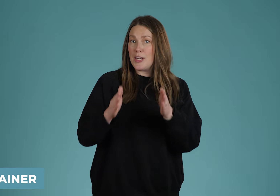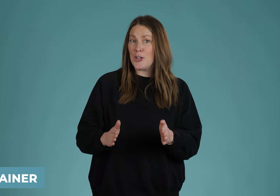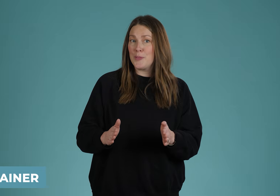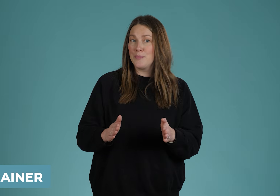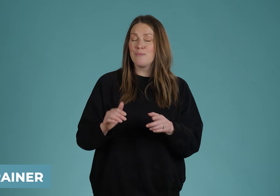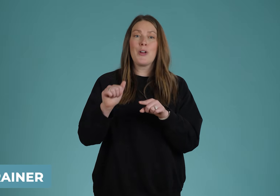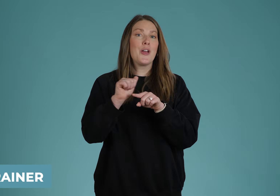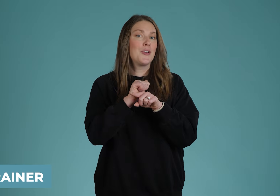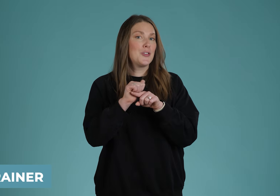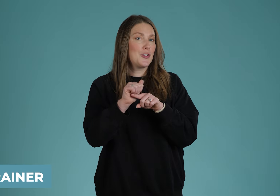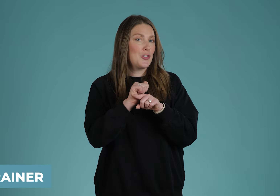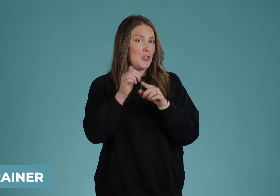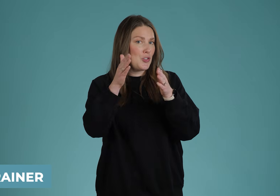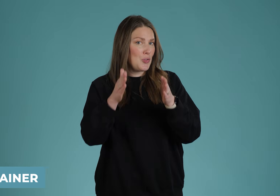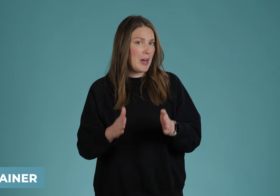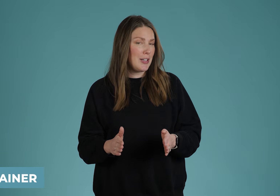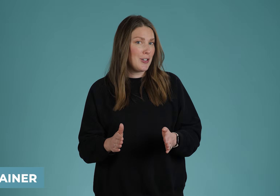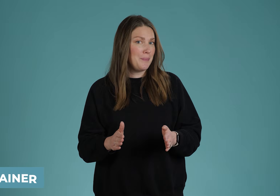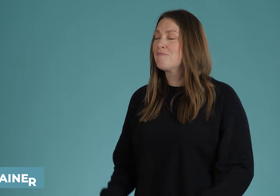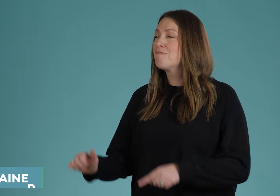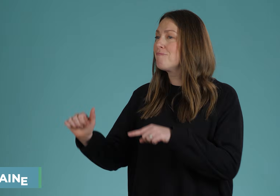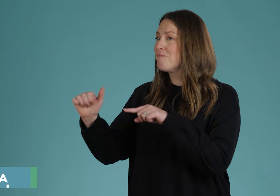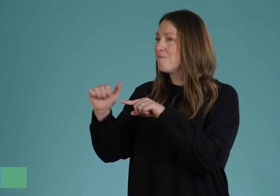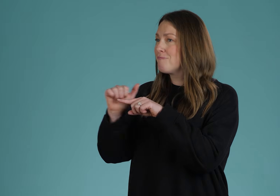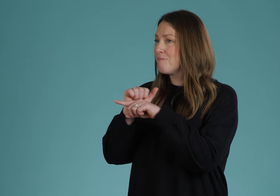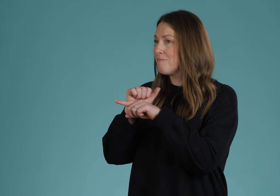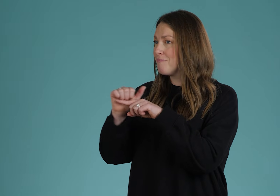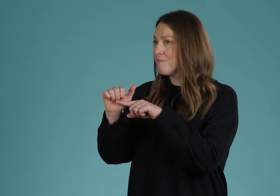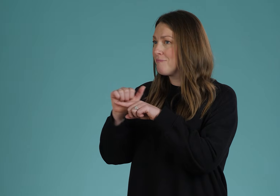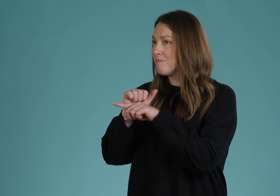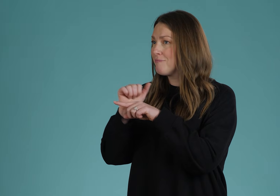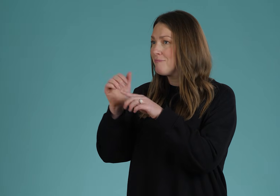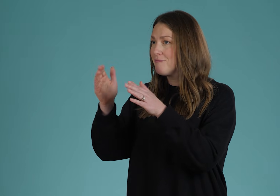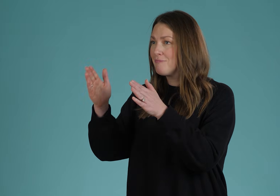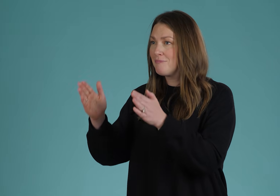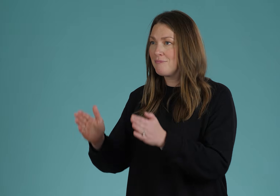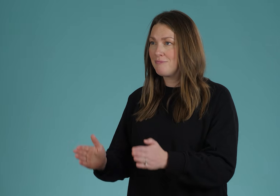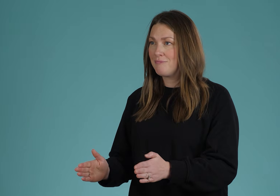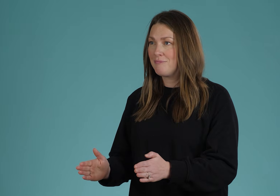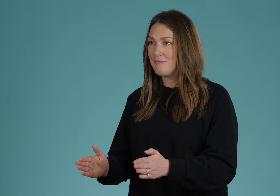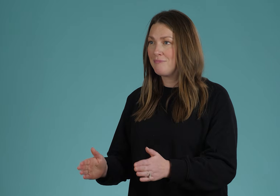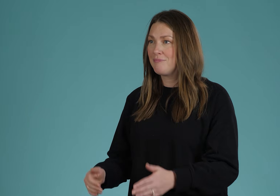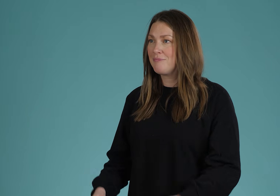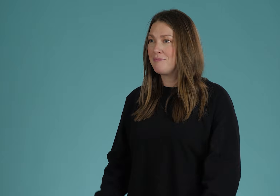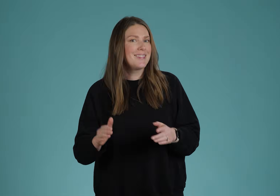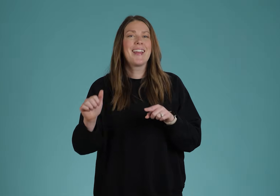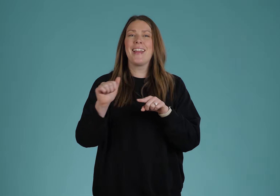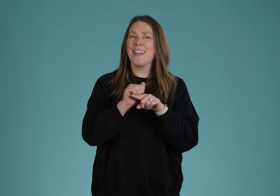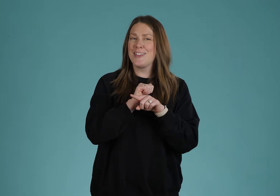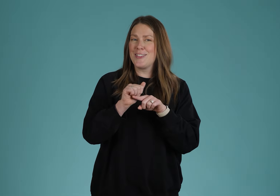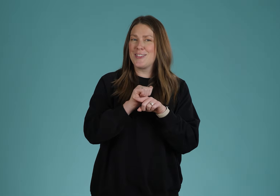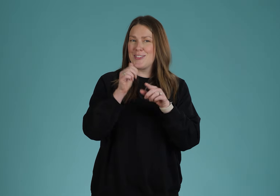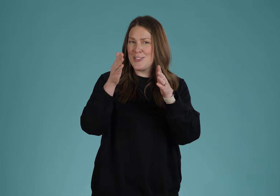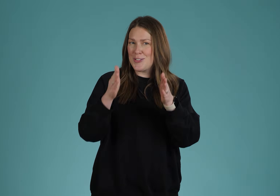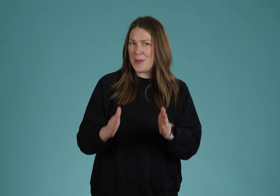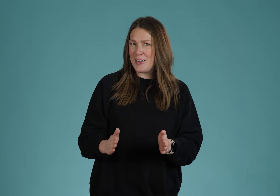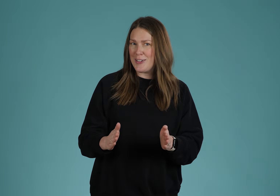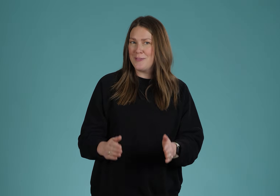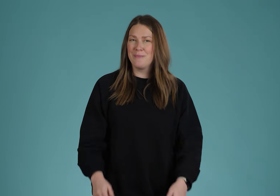Trainer, trainer. It is a practice person. Trainer.